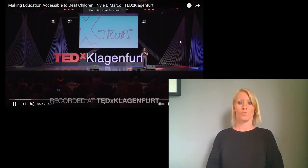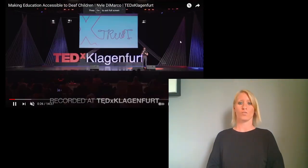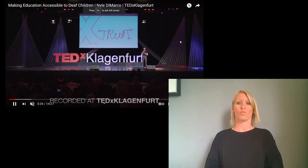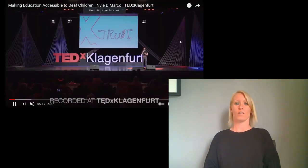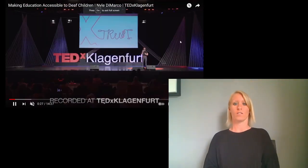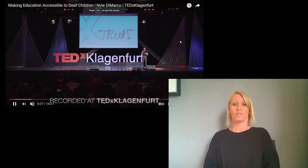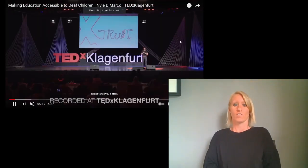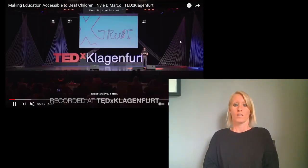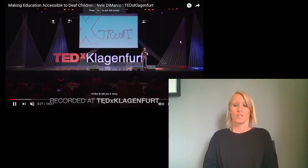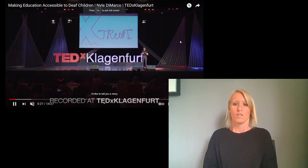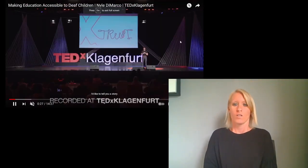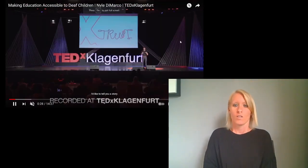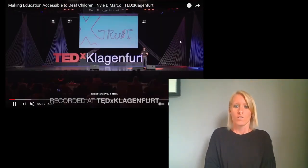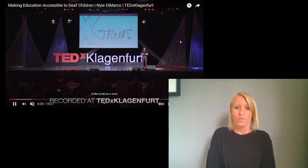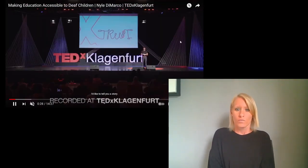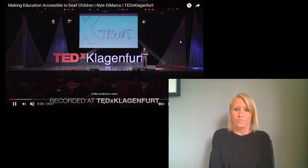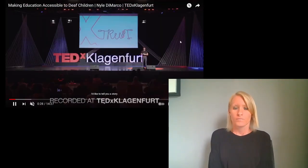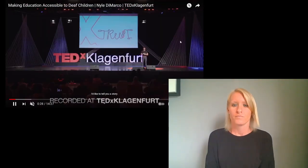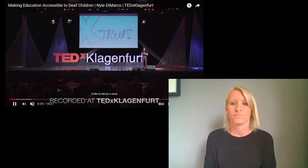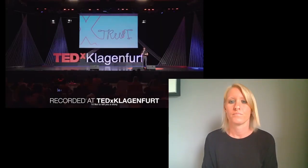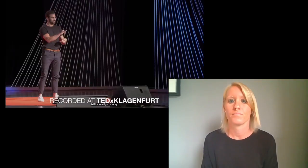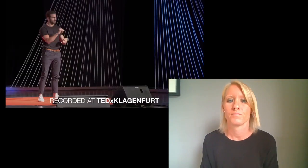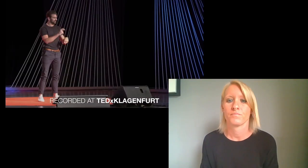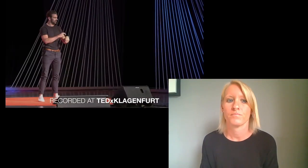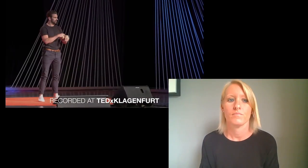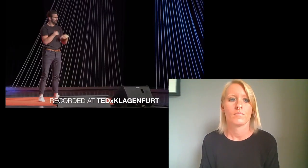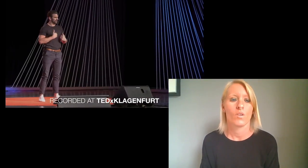I'd like to tell you a story.